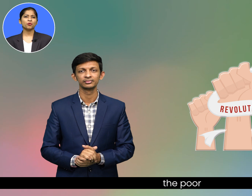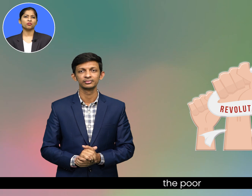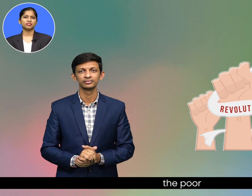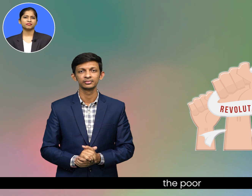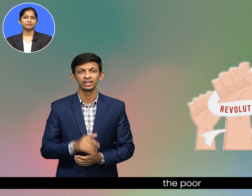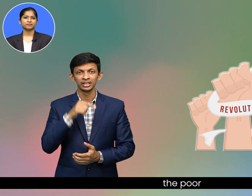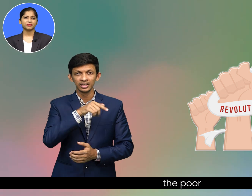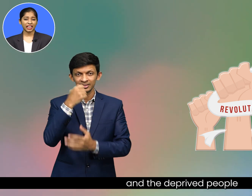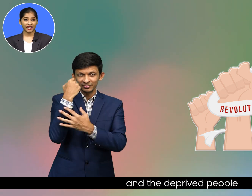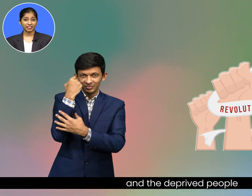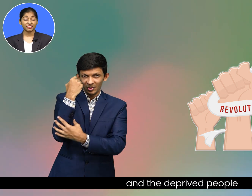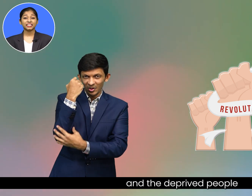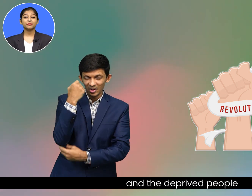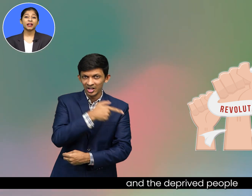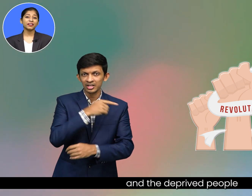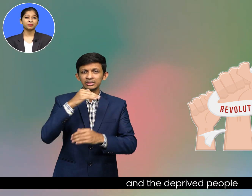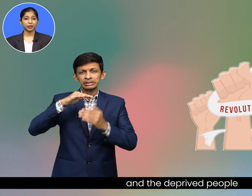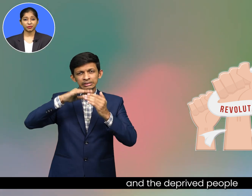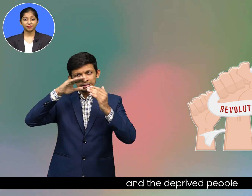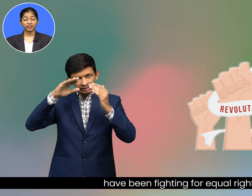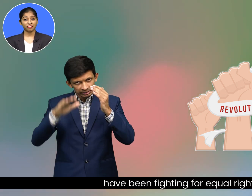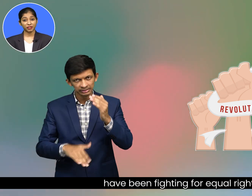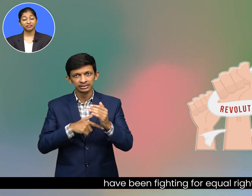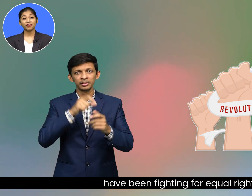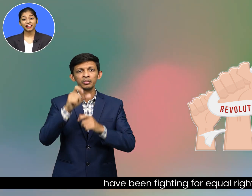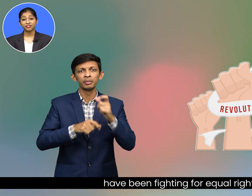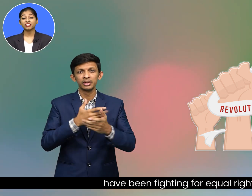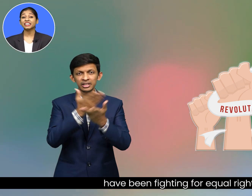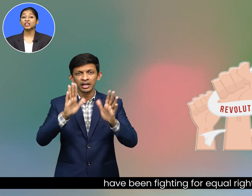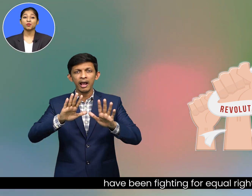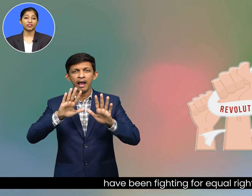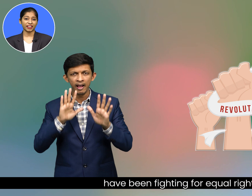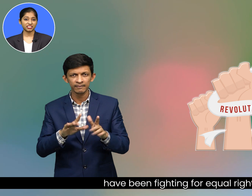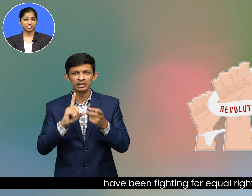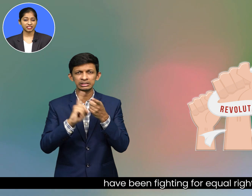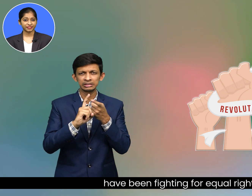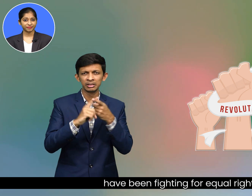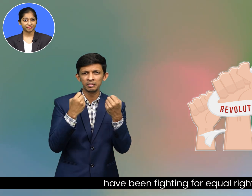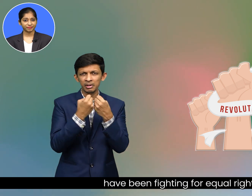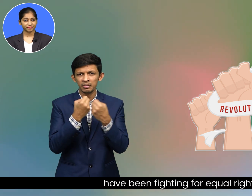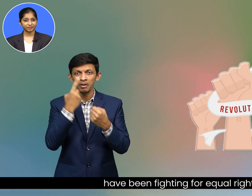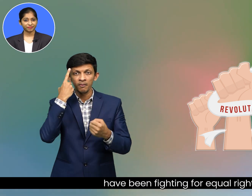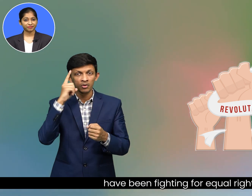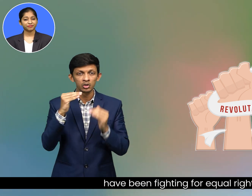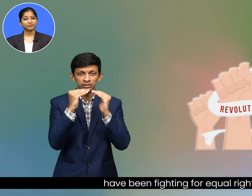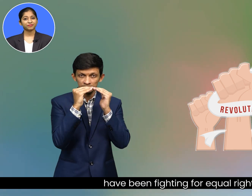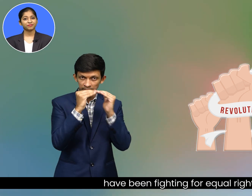the poor and the deprived people have been fighting for equal rights,